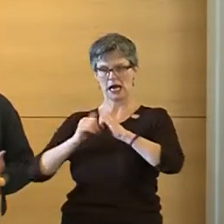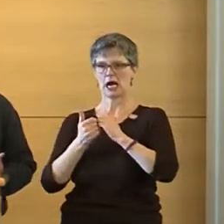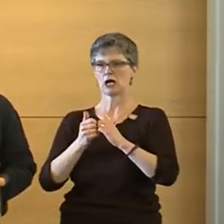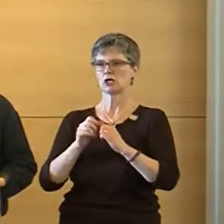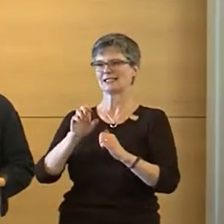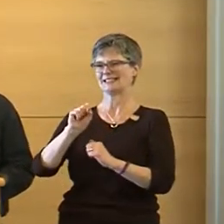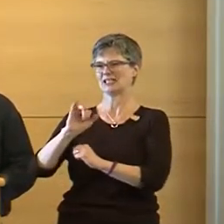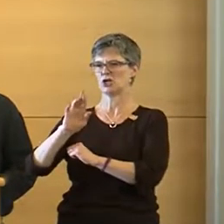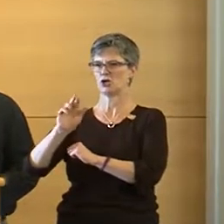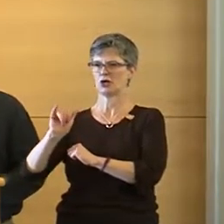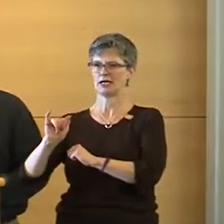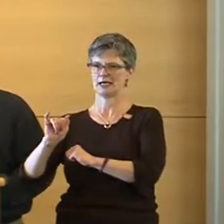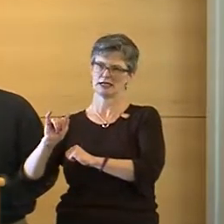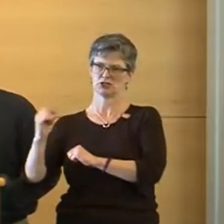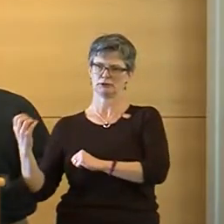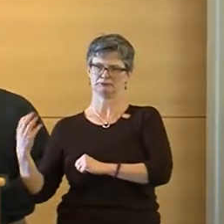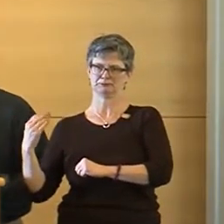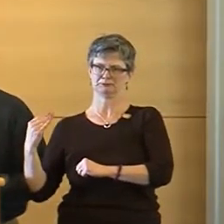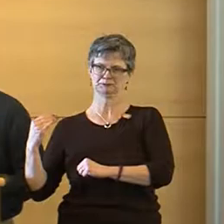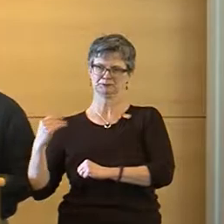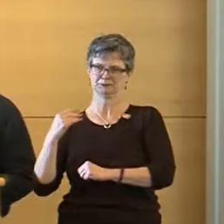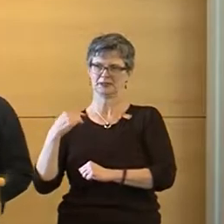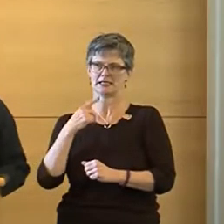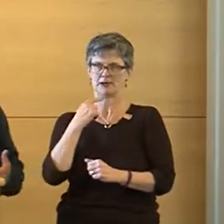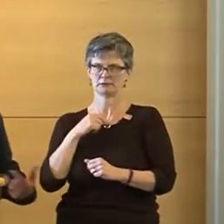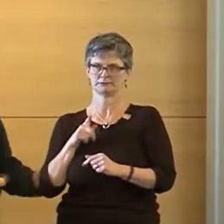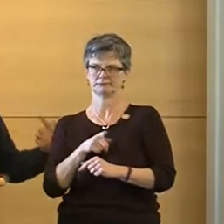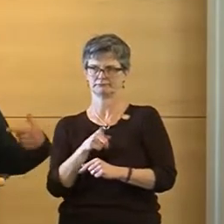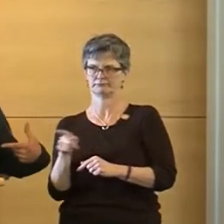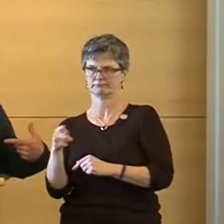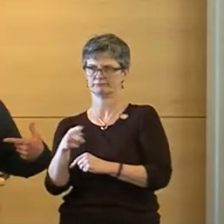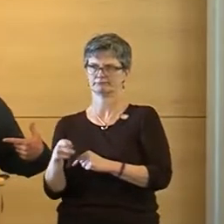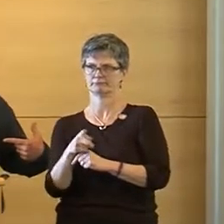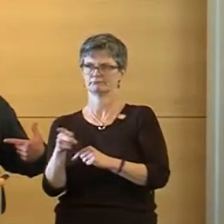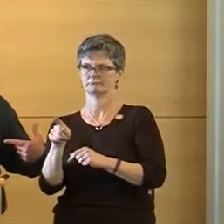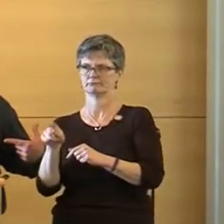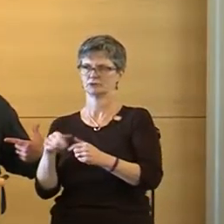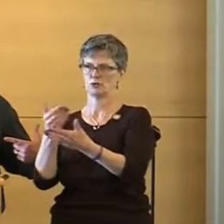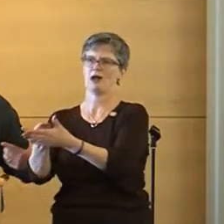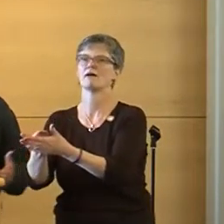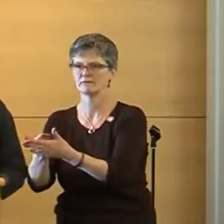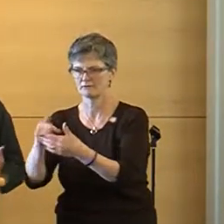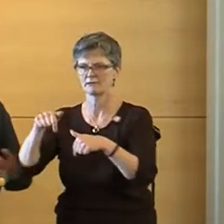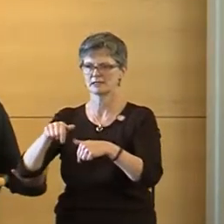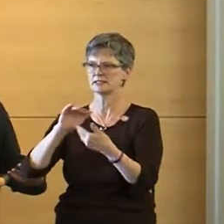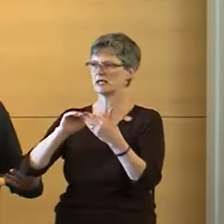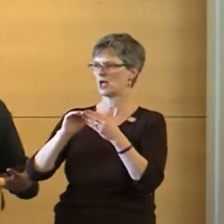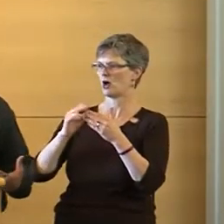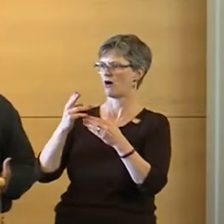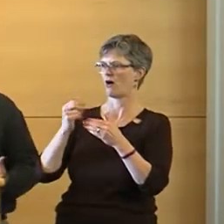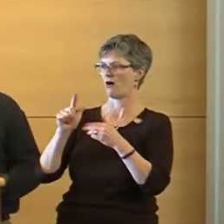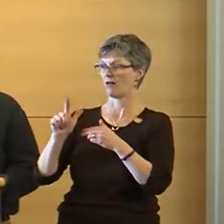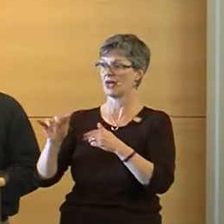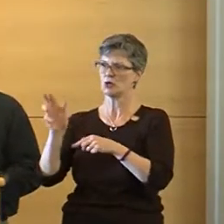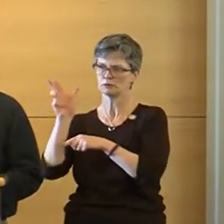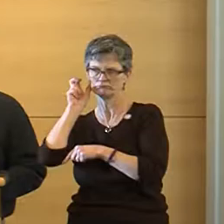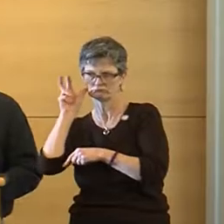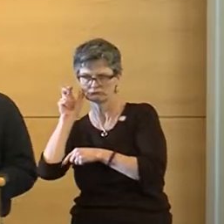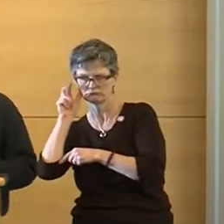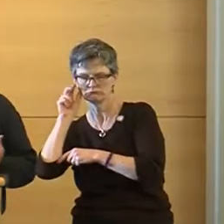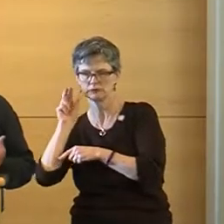not visually looking at content, and even on a phone, they might not be visually looking at content. I actually navigated